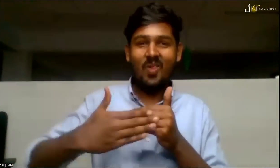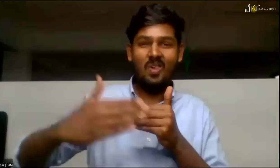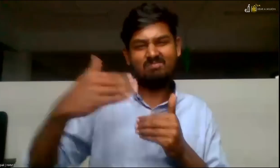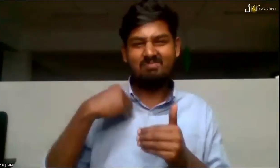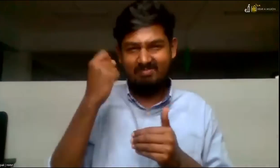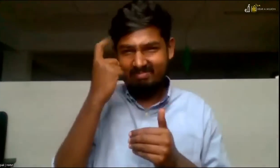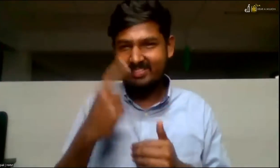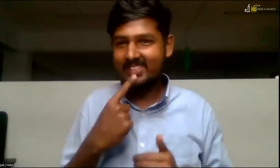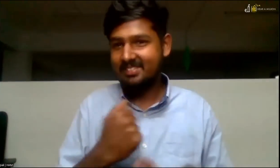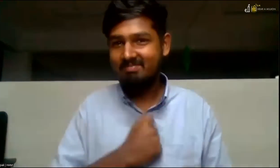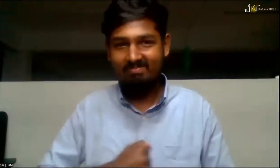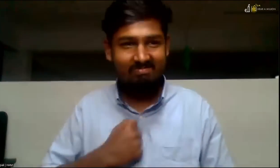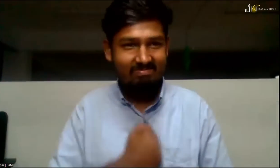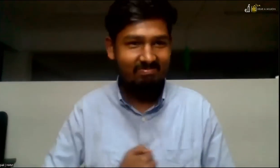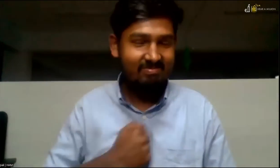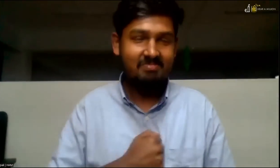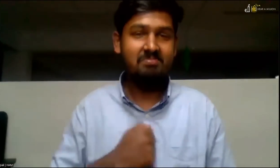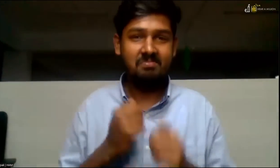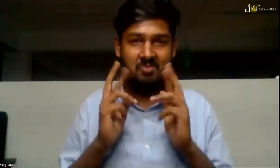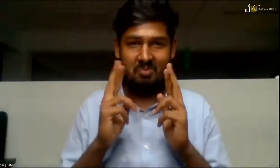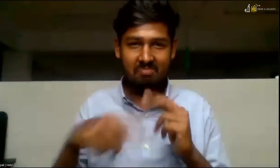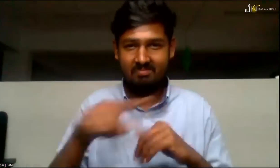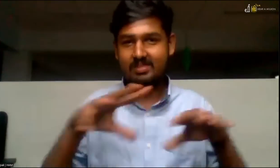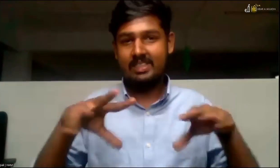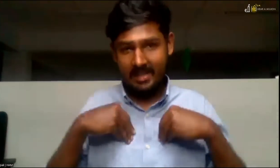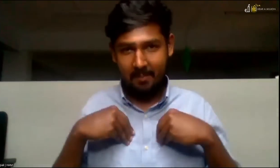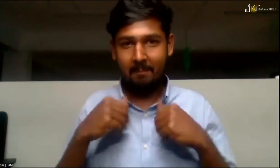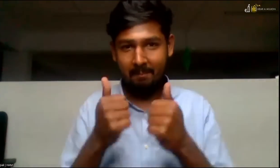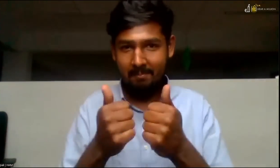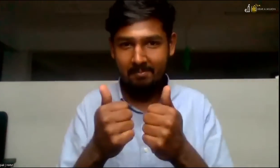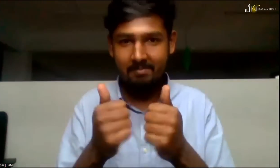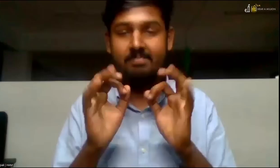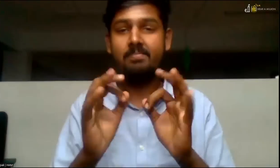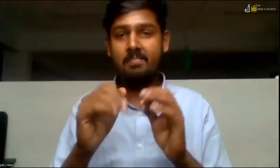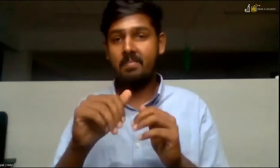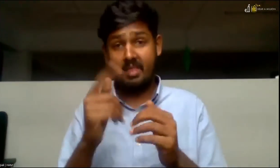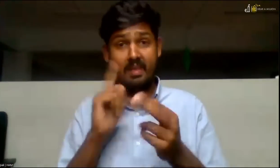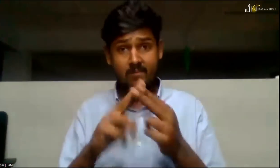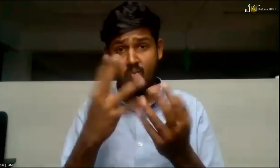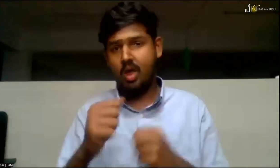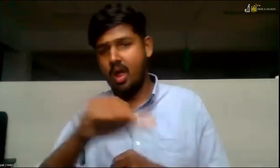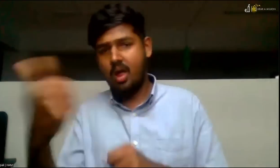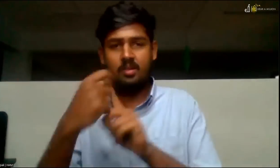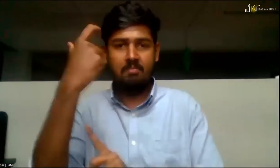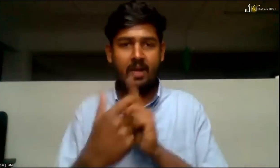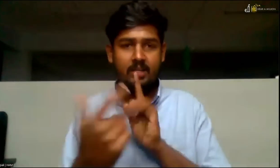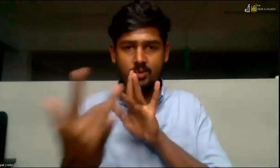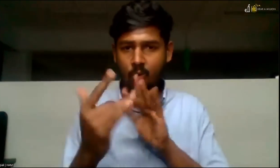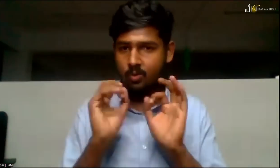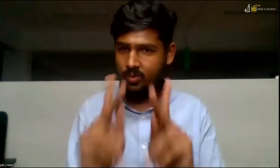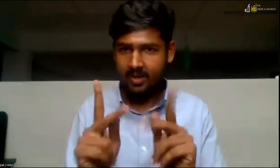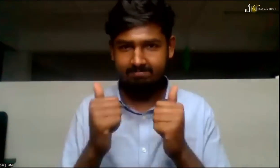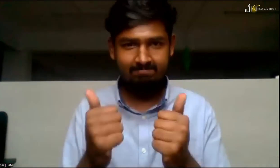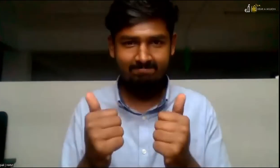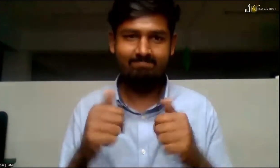session, so it will be the questions will be carry on for the whole night maybe. So that is the reason we